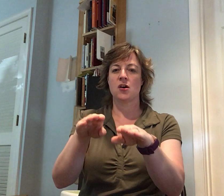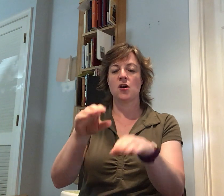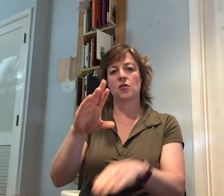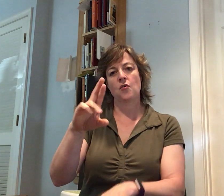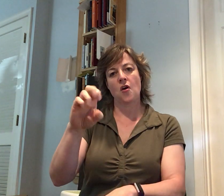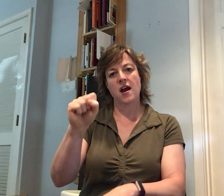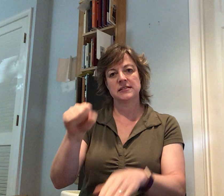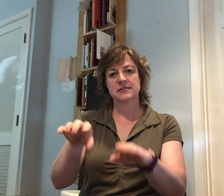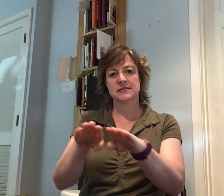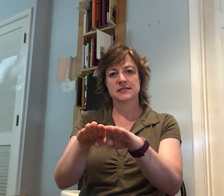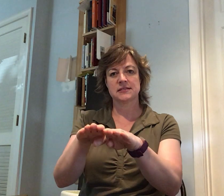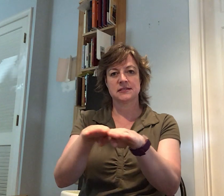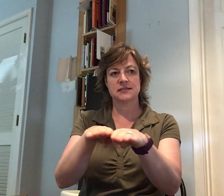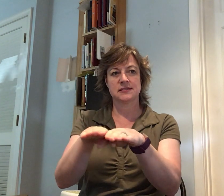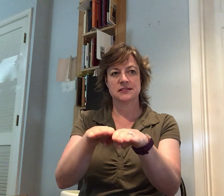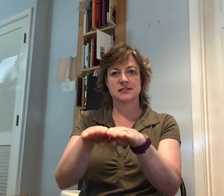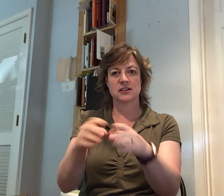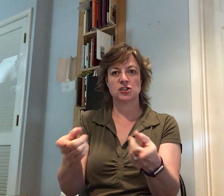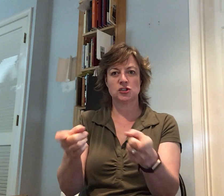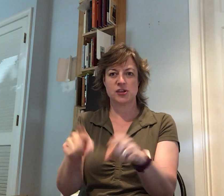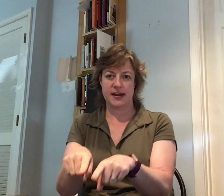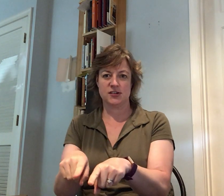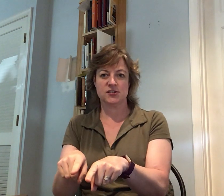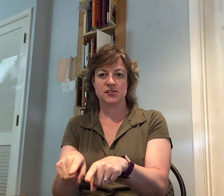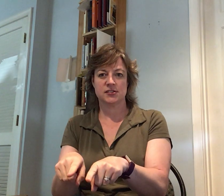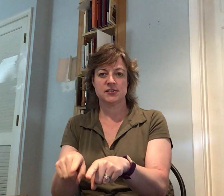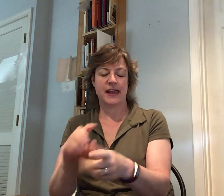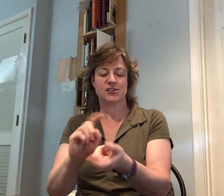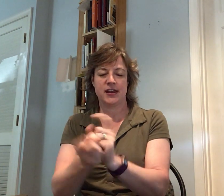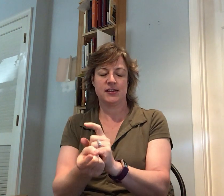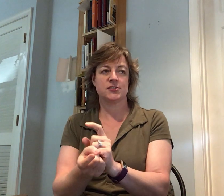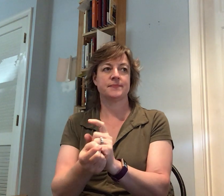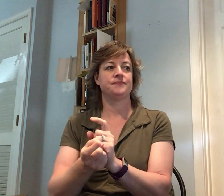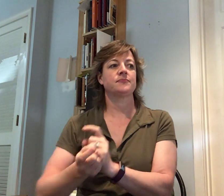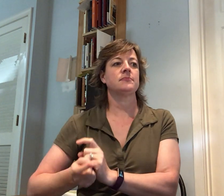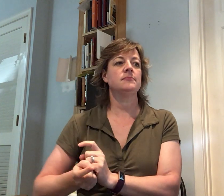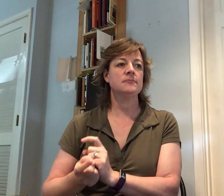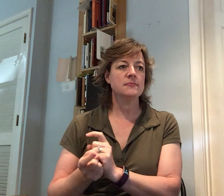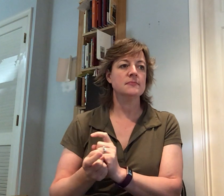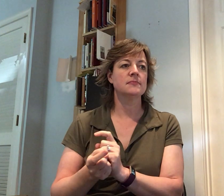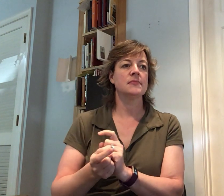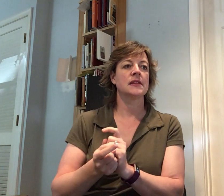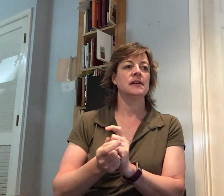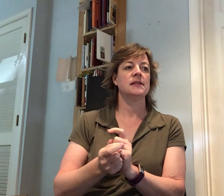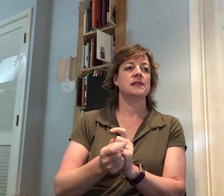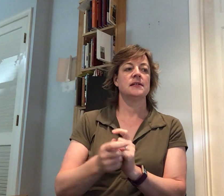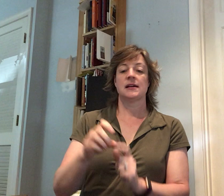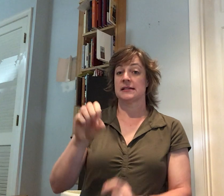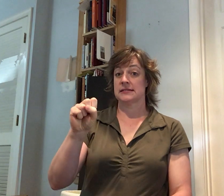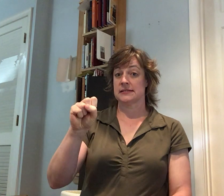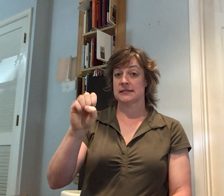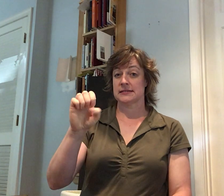undersea earthquakes or volcanic eruptions. These seismic sea waves are also